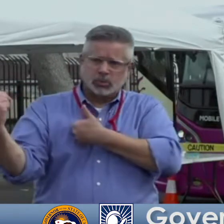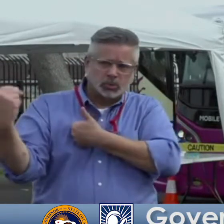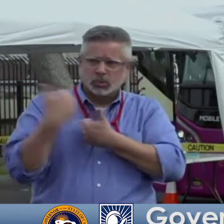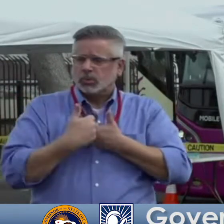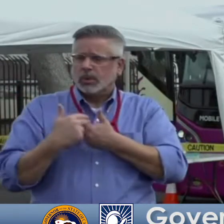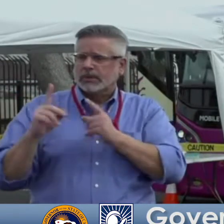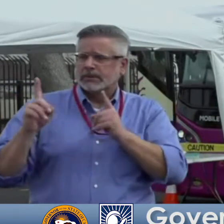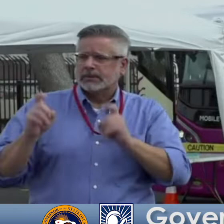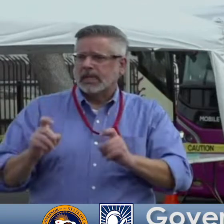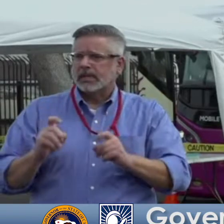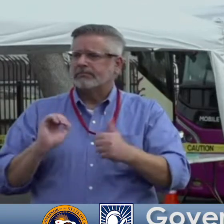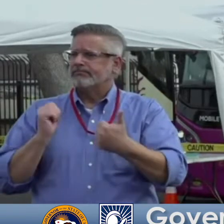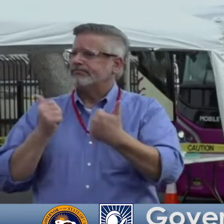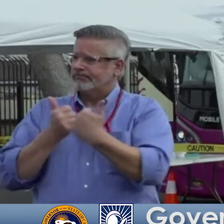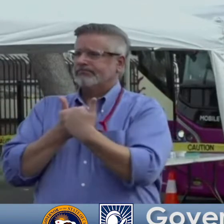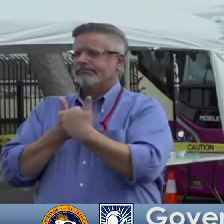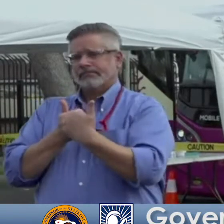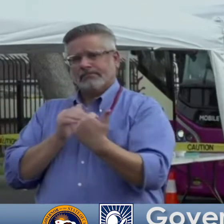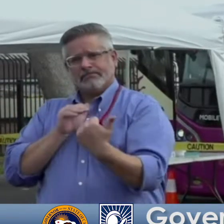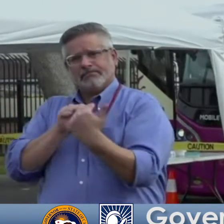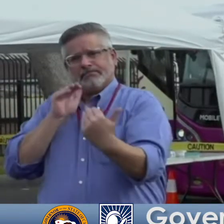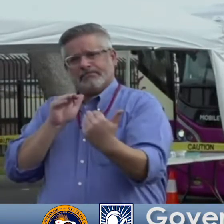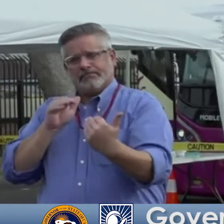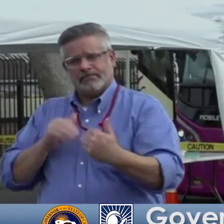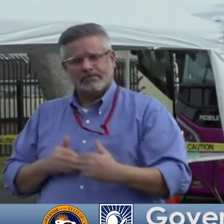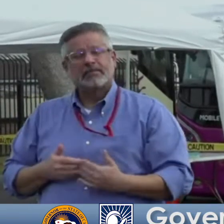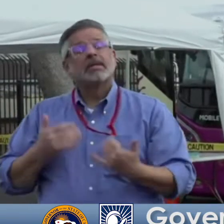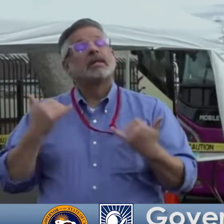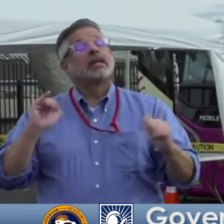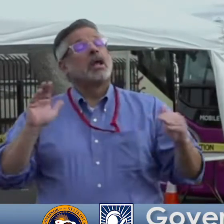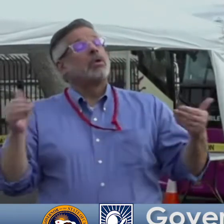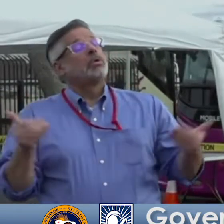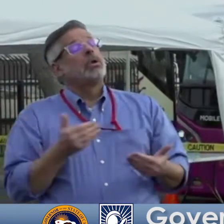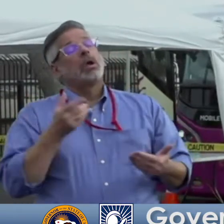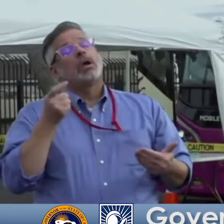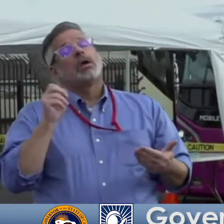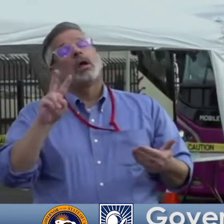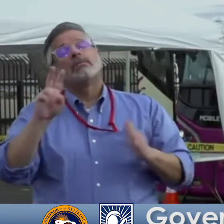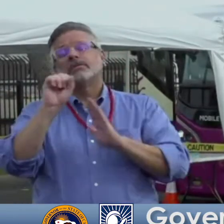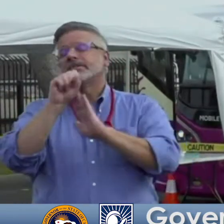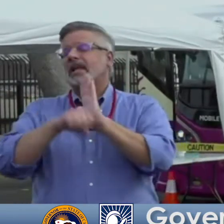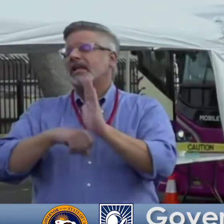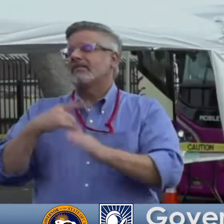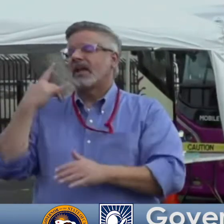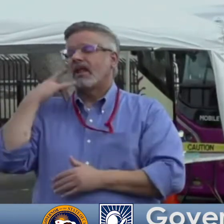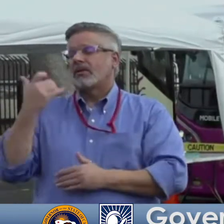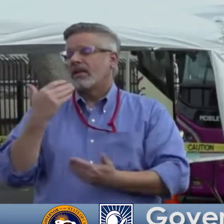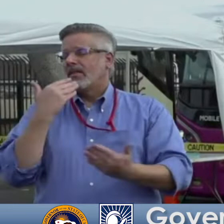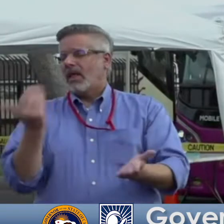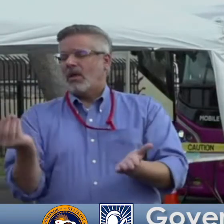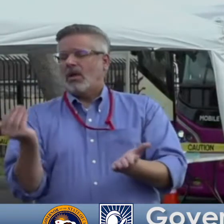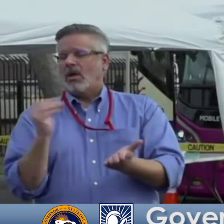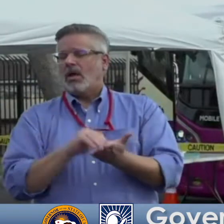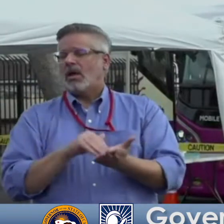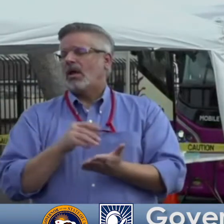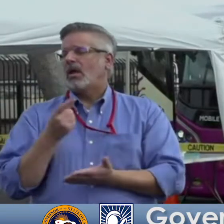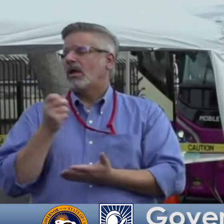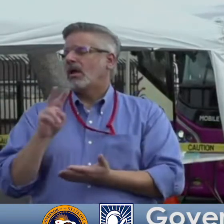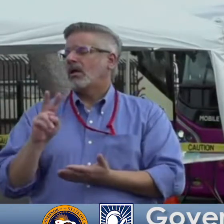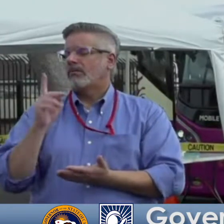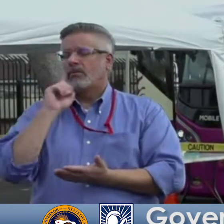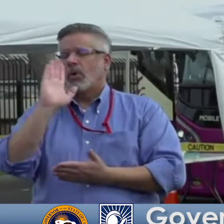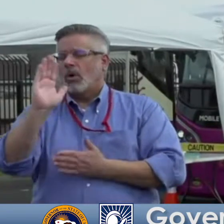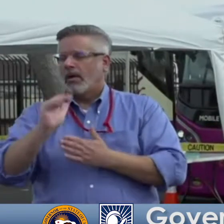this moment as well. I'm now going to introduce the great governor of the state of California. Thank you again, Governor, for